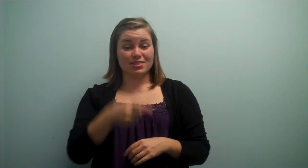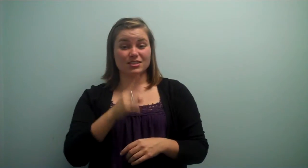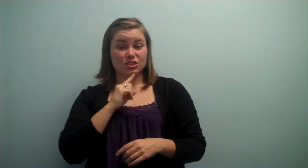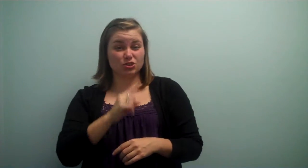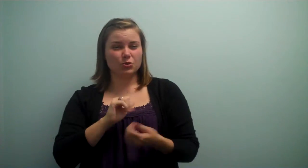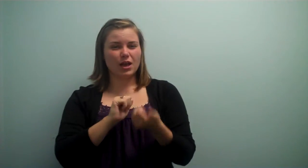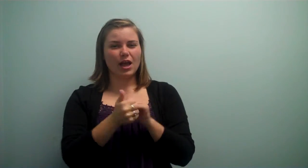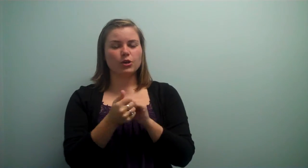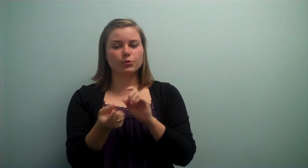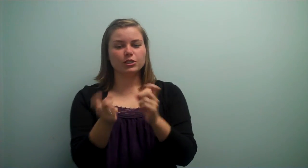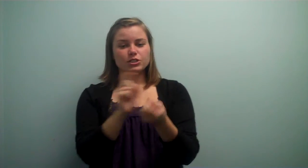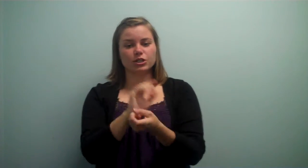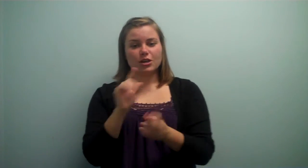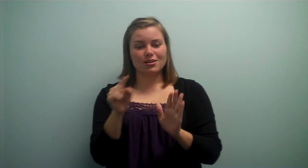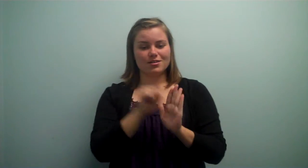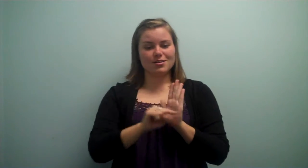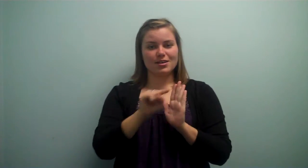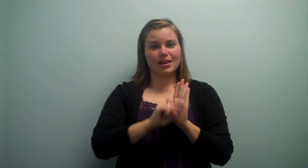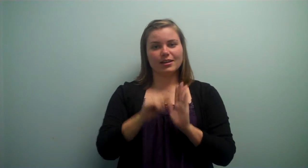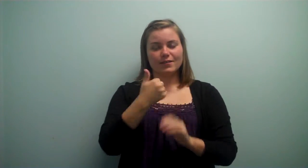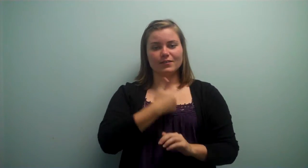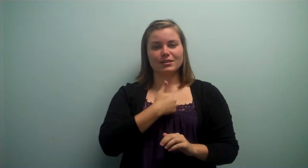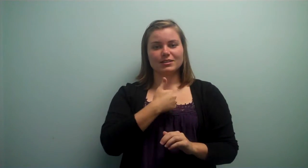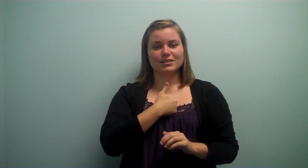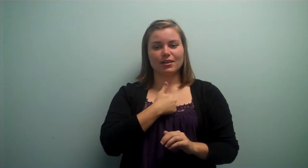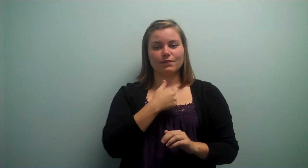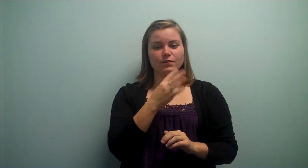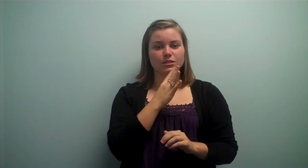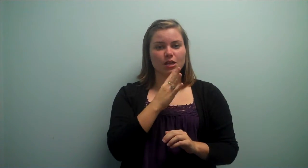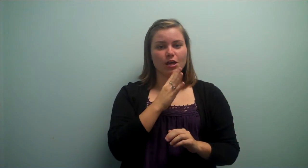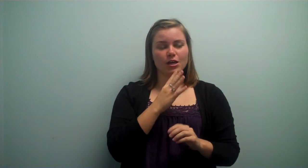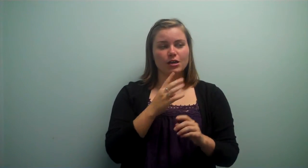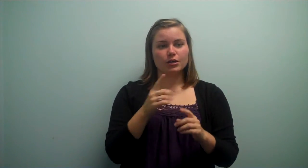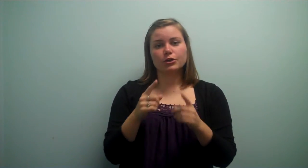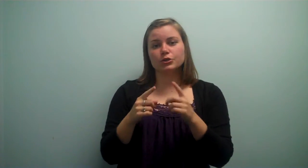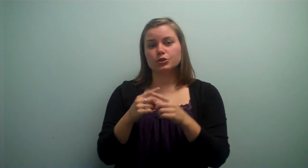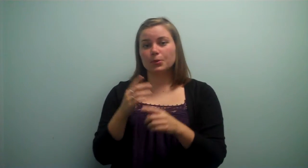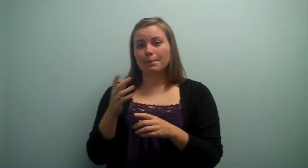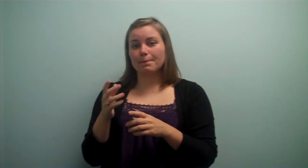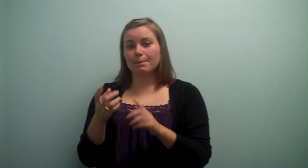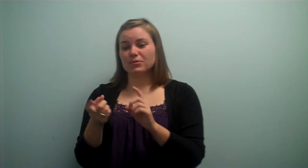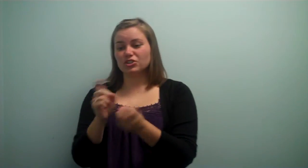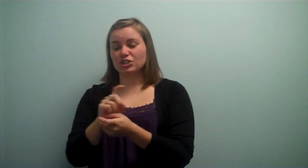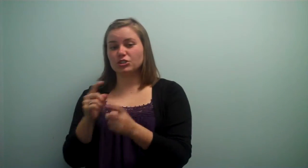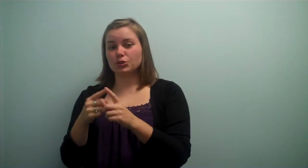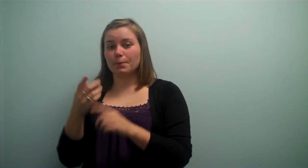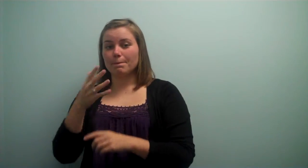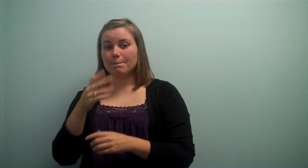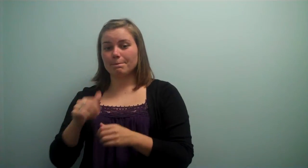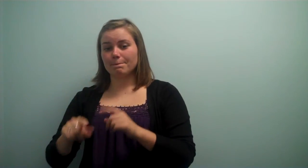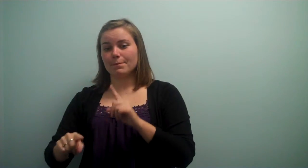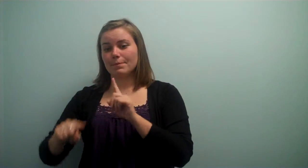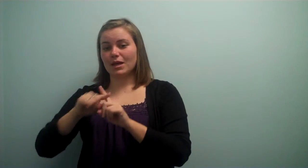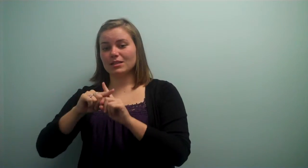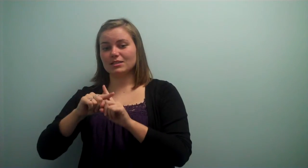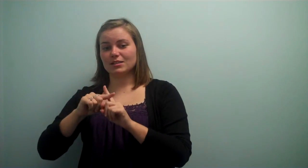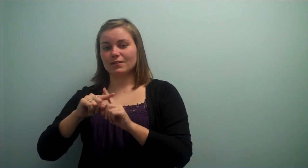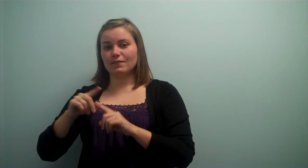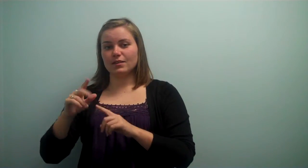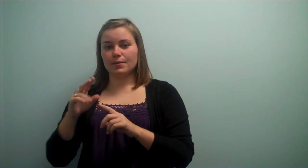turn our negative self-chatter into powerful I can messages? Well, one thing to understand is that